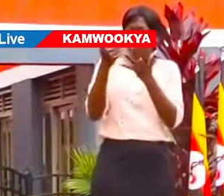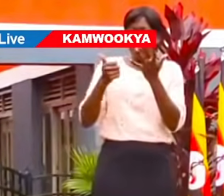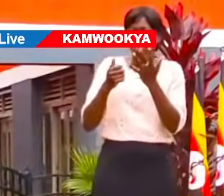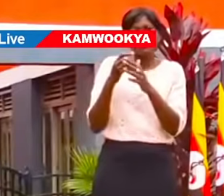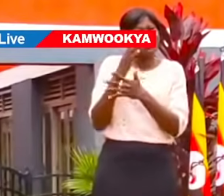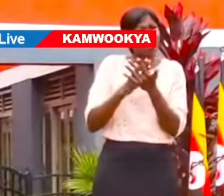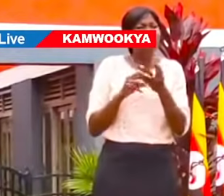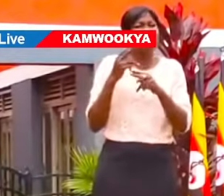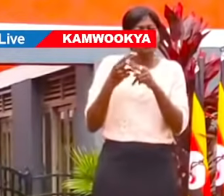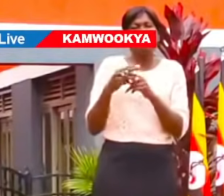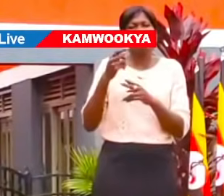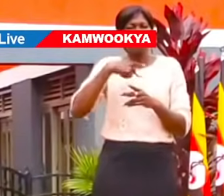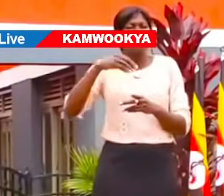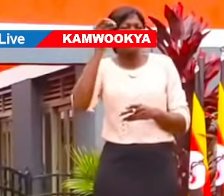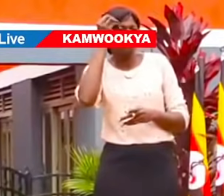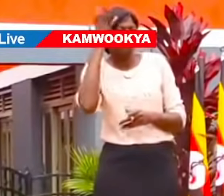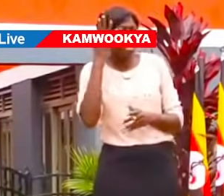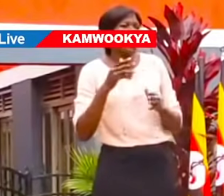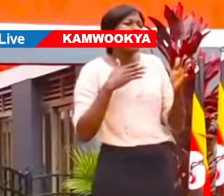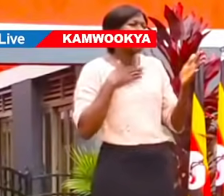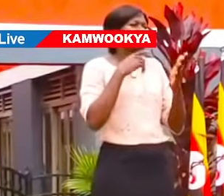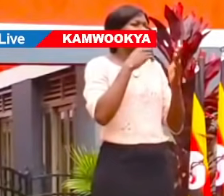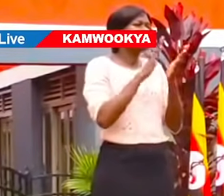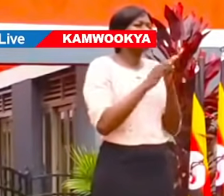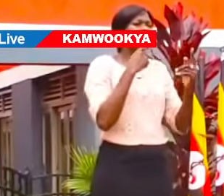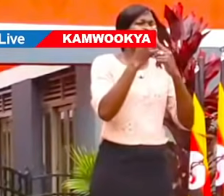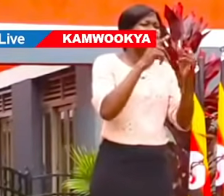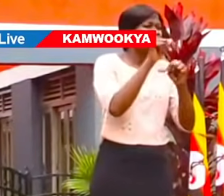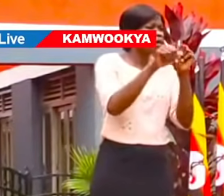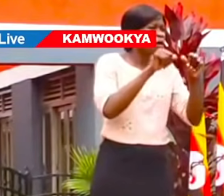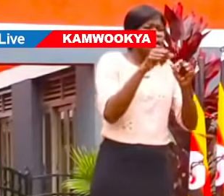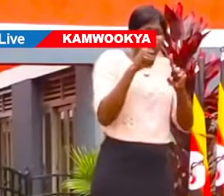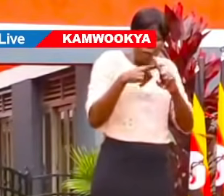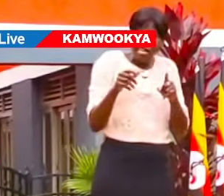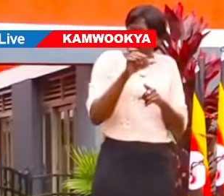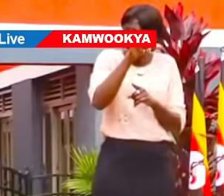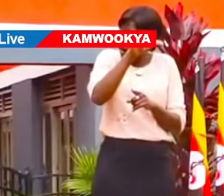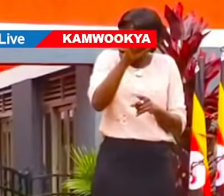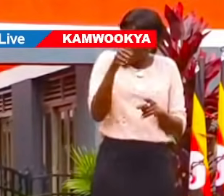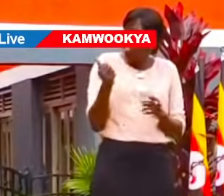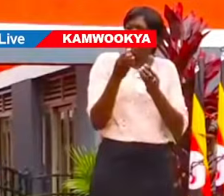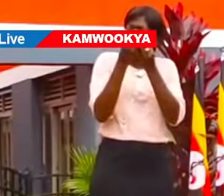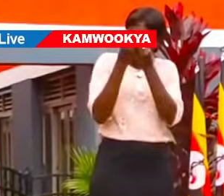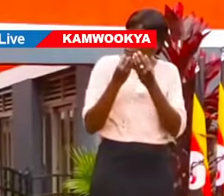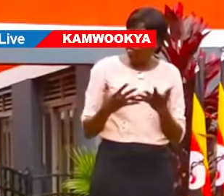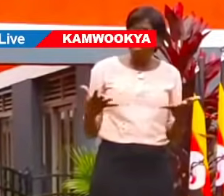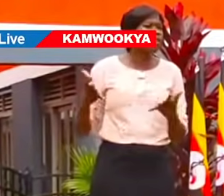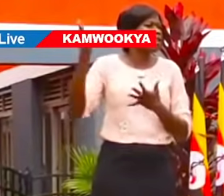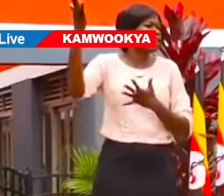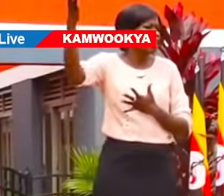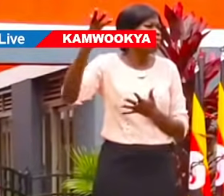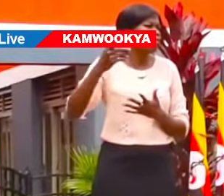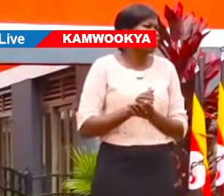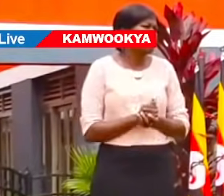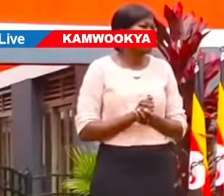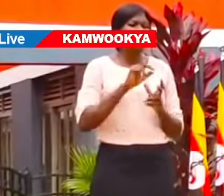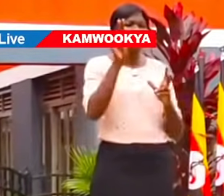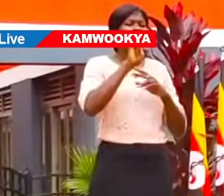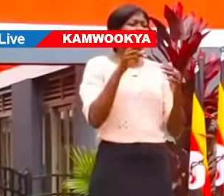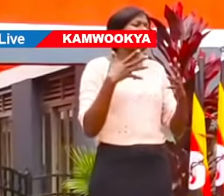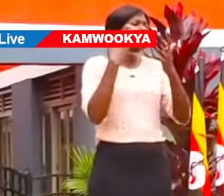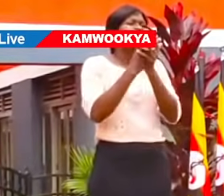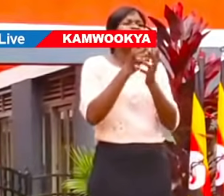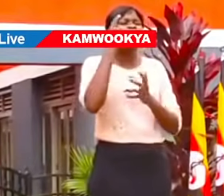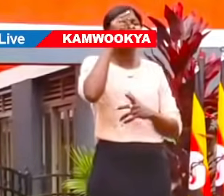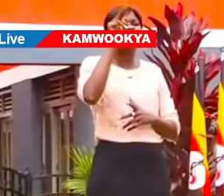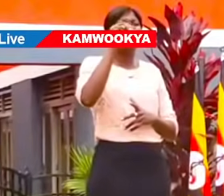others. But there's so many who are not known. So many. When you go to Chitalia, it's like a prison for